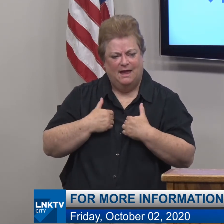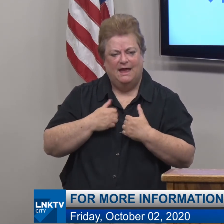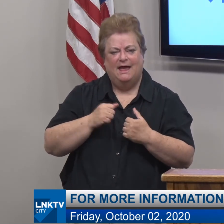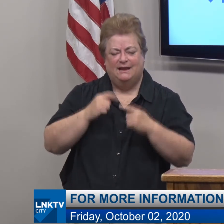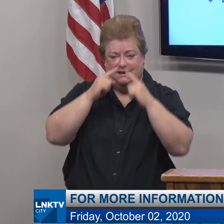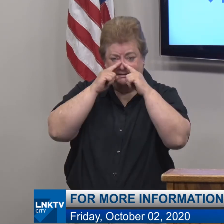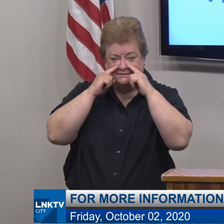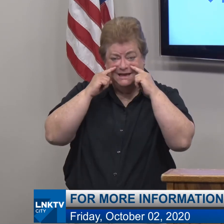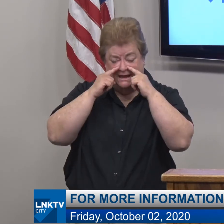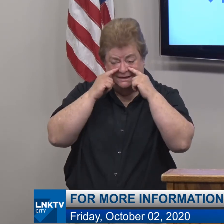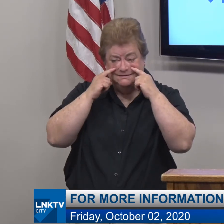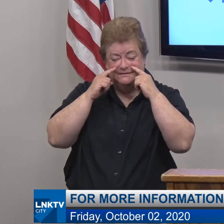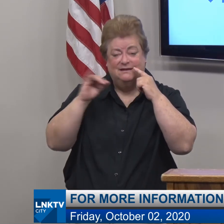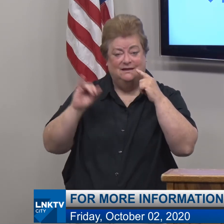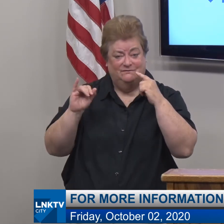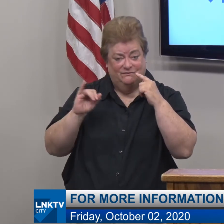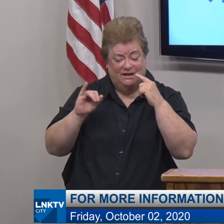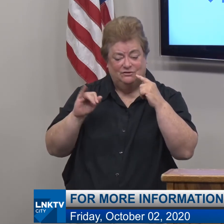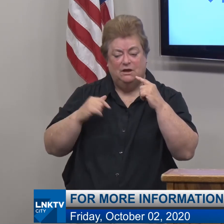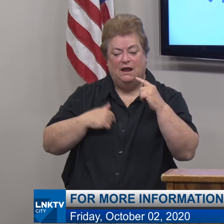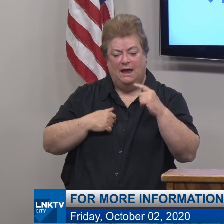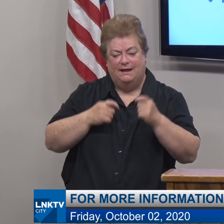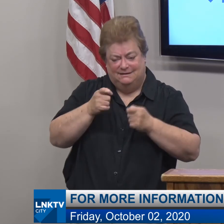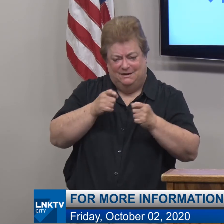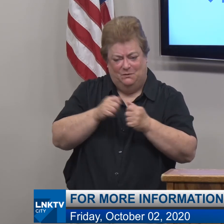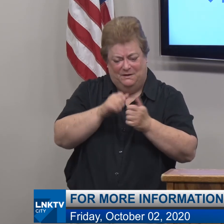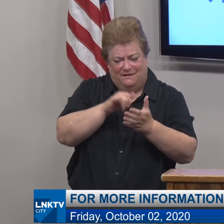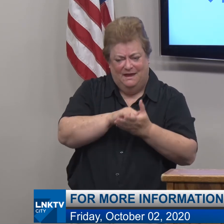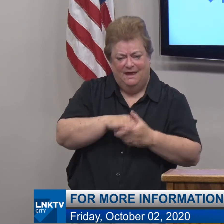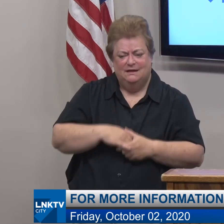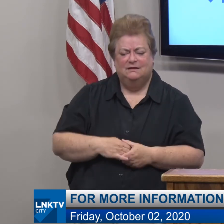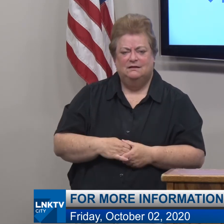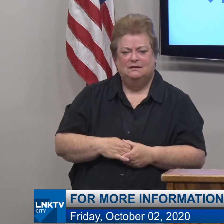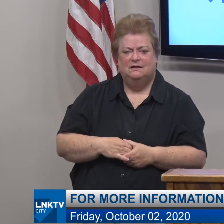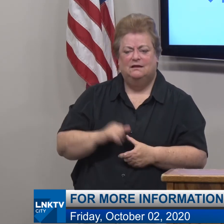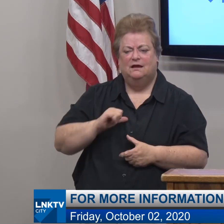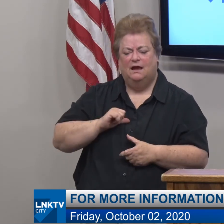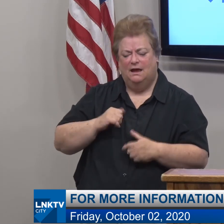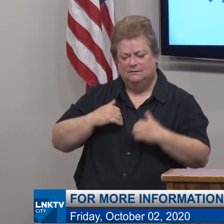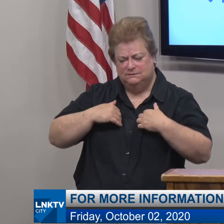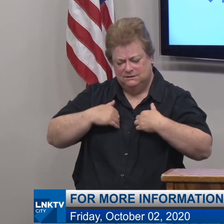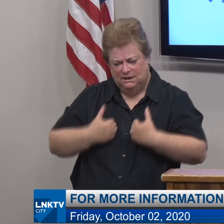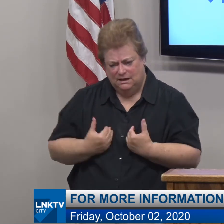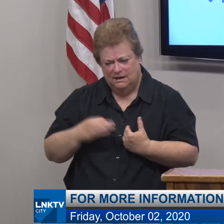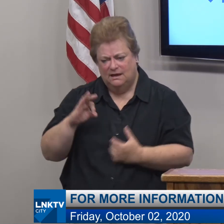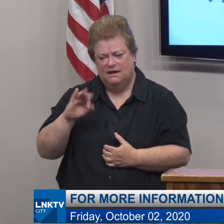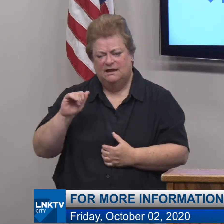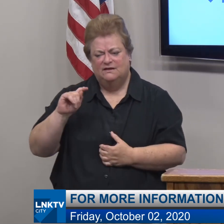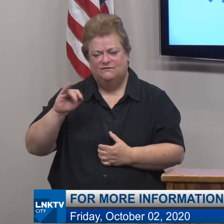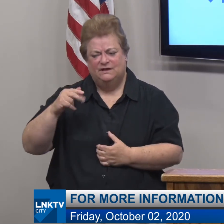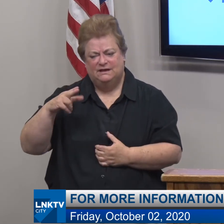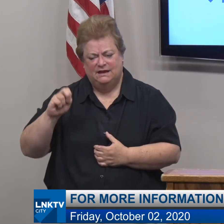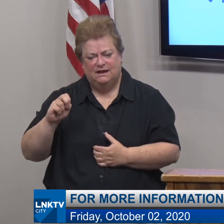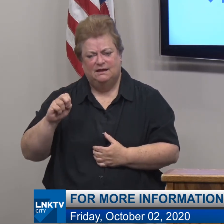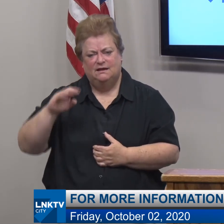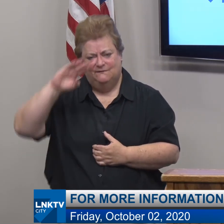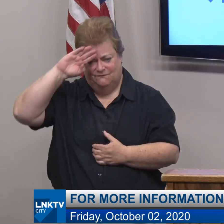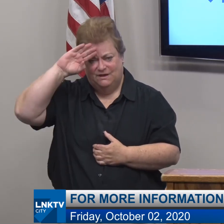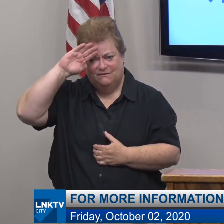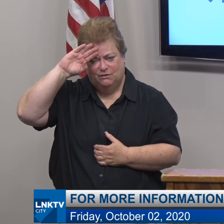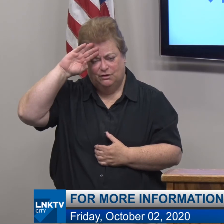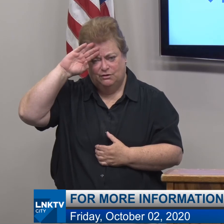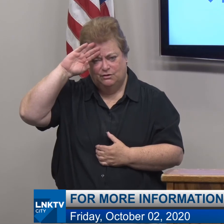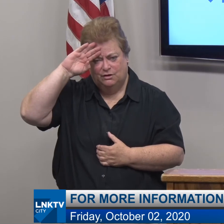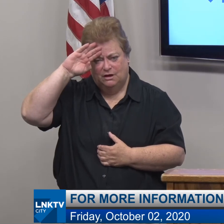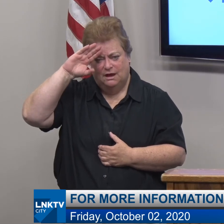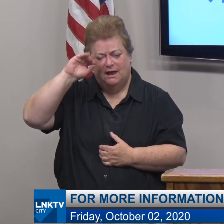infection that I dealt with. And I had fatigue, fever, and